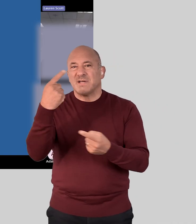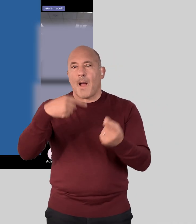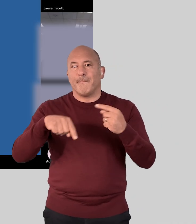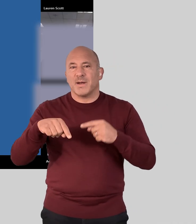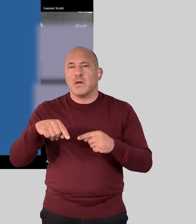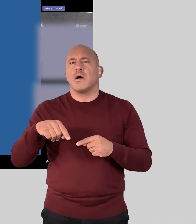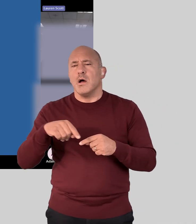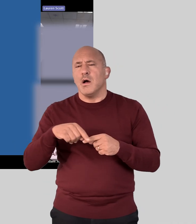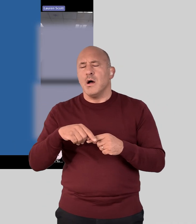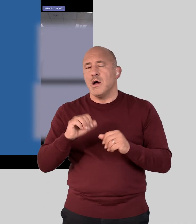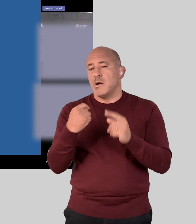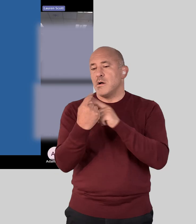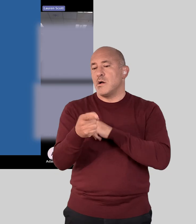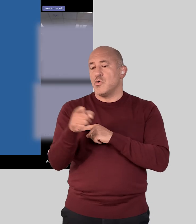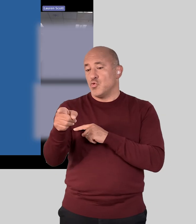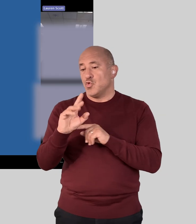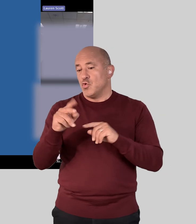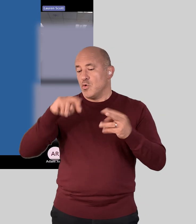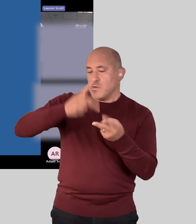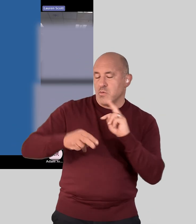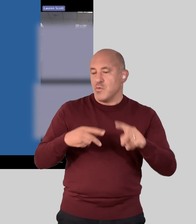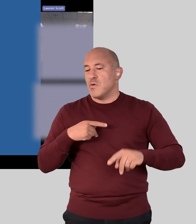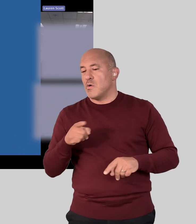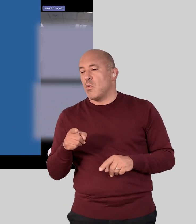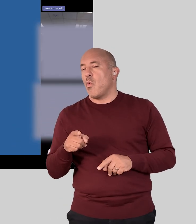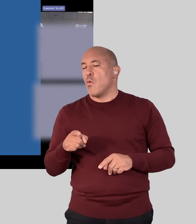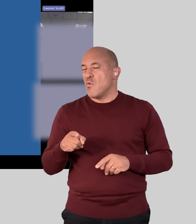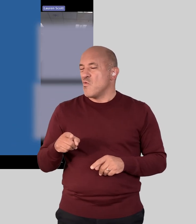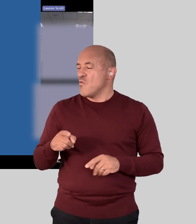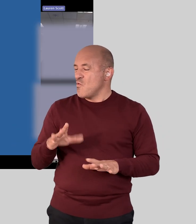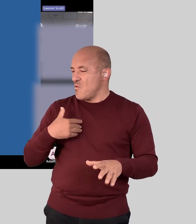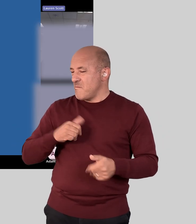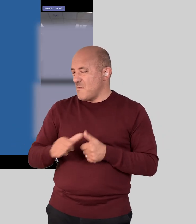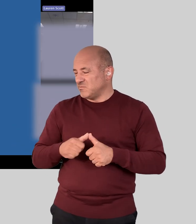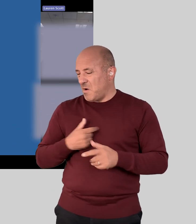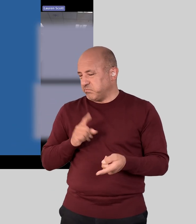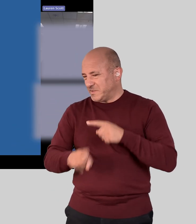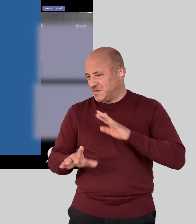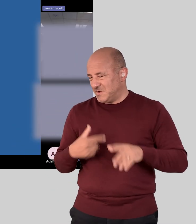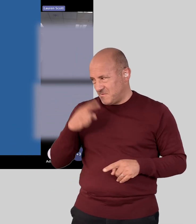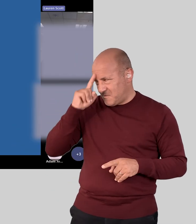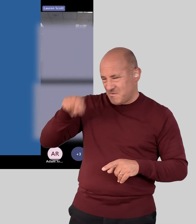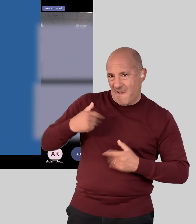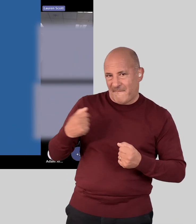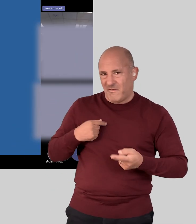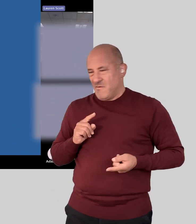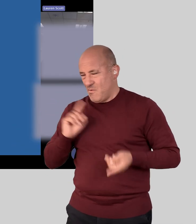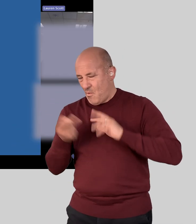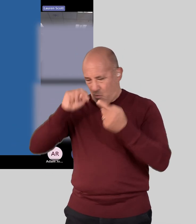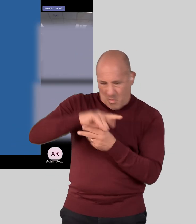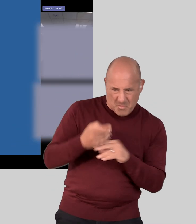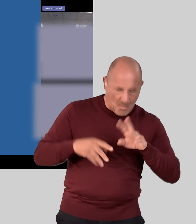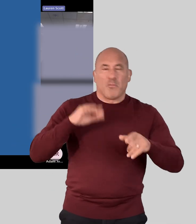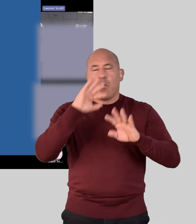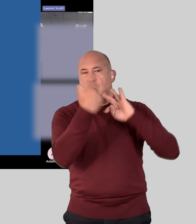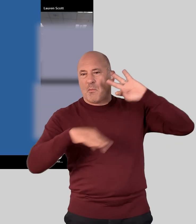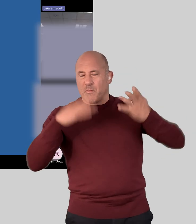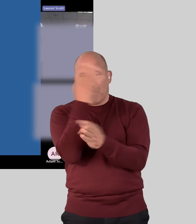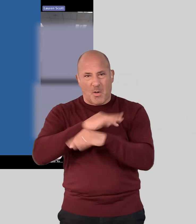battle, you often respond to so many things going on, like what your opponent is